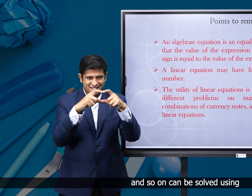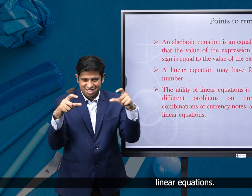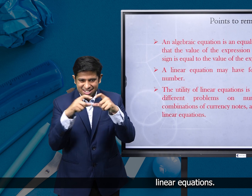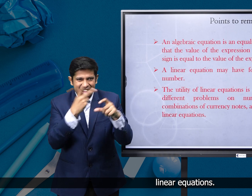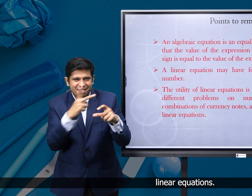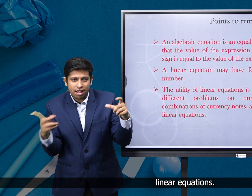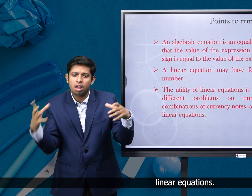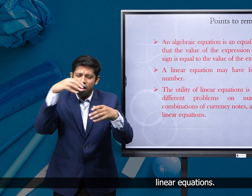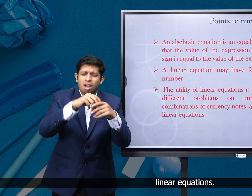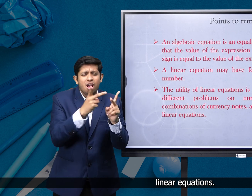linear equations.